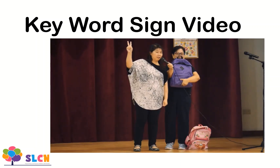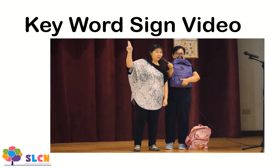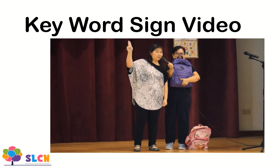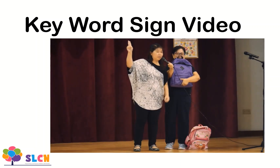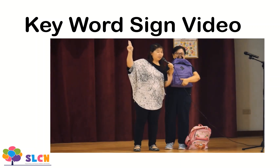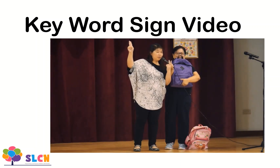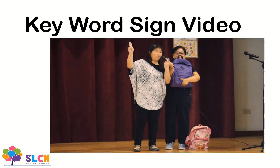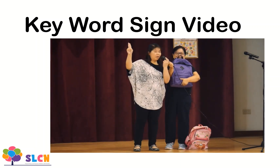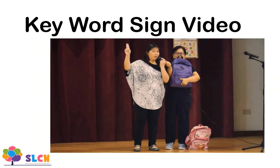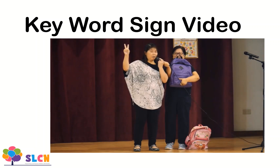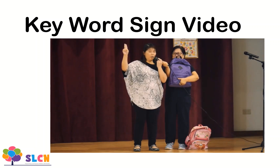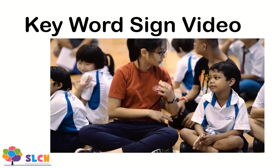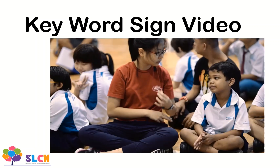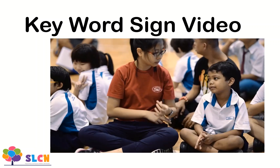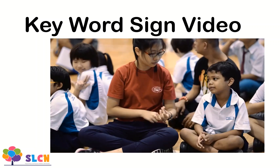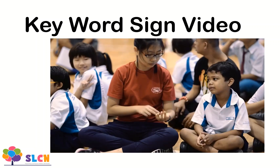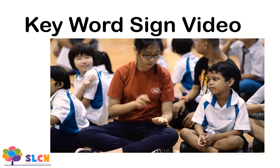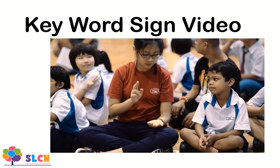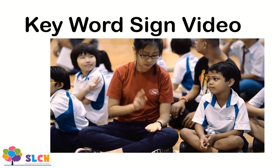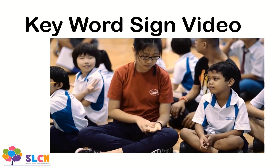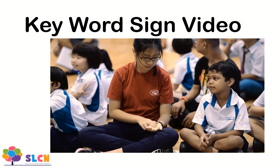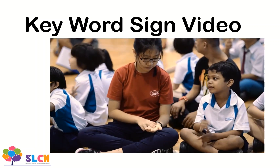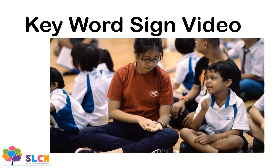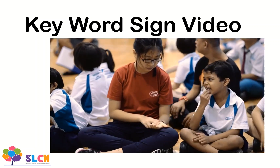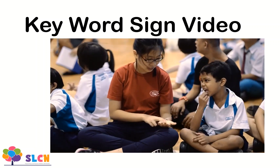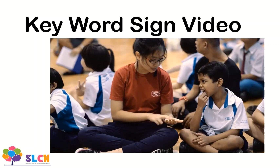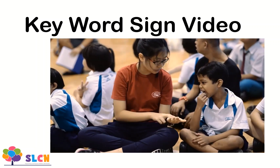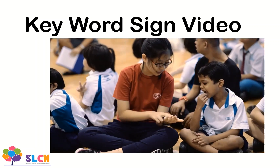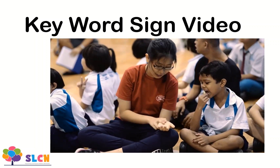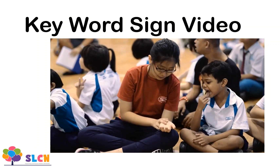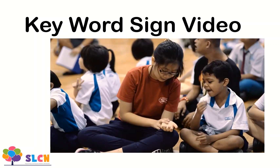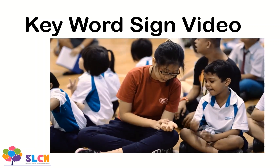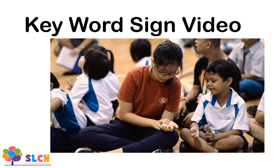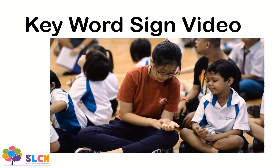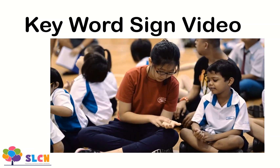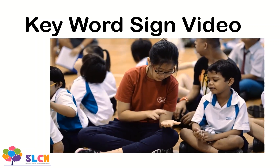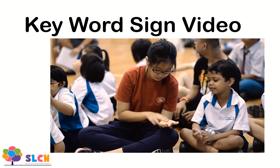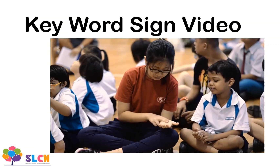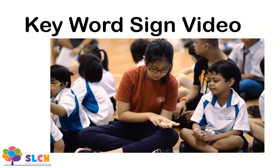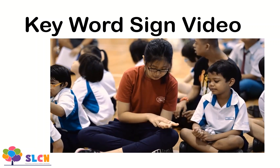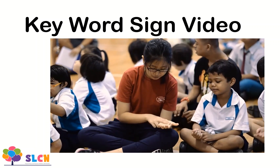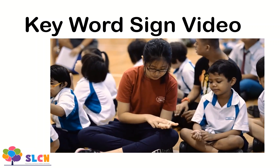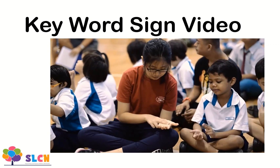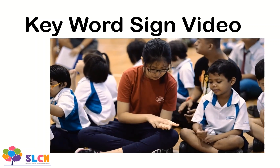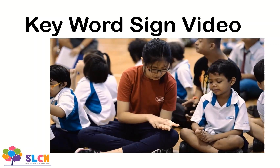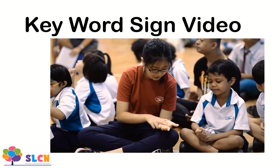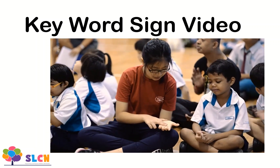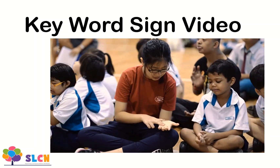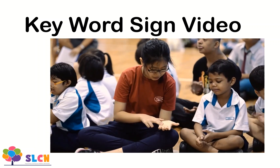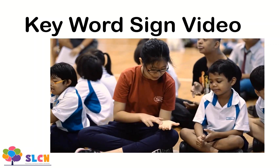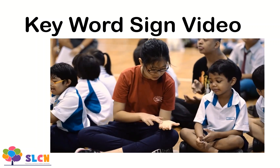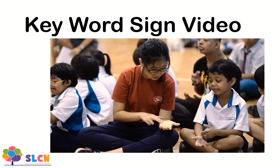daily interactions, we also introduce keyword sign during school assembly, Make a small circle. Purple.